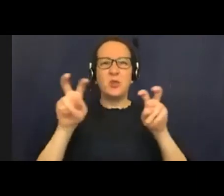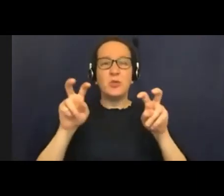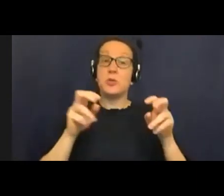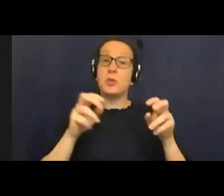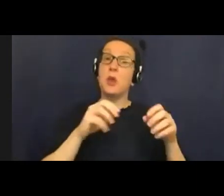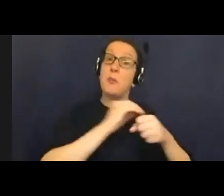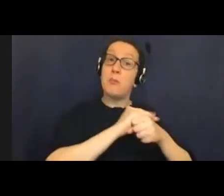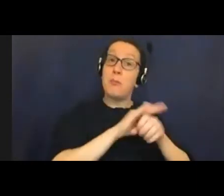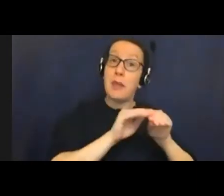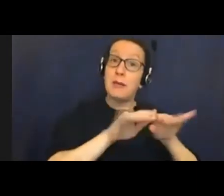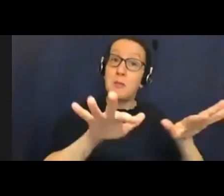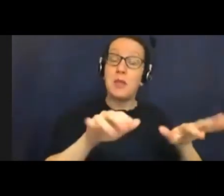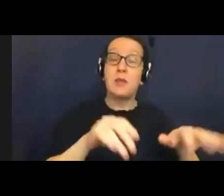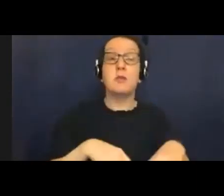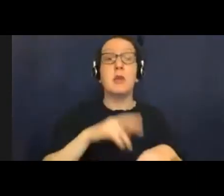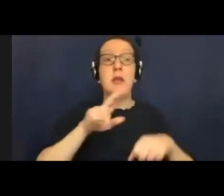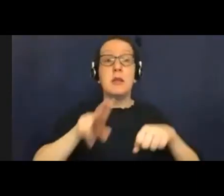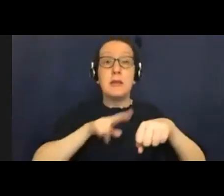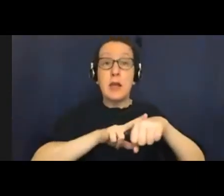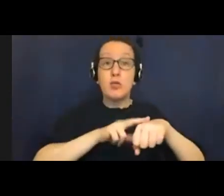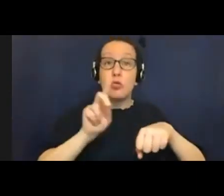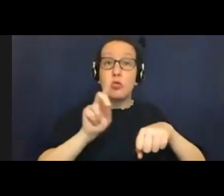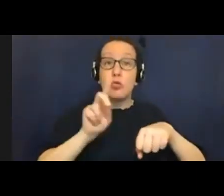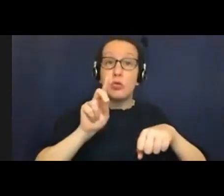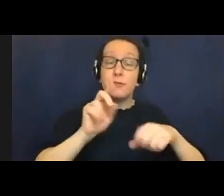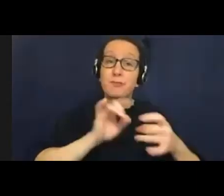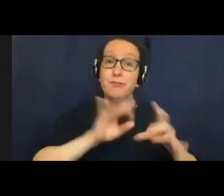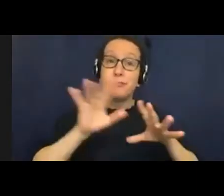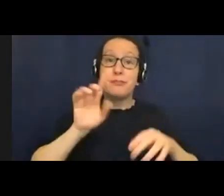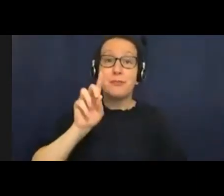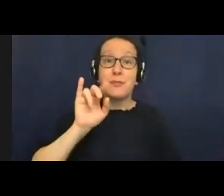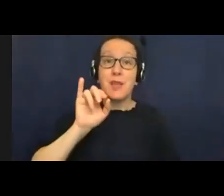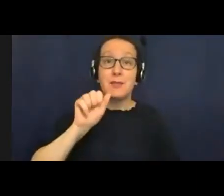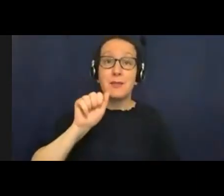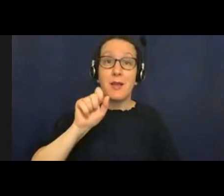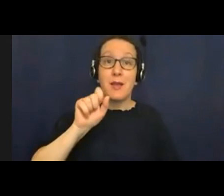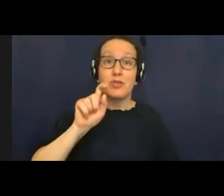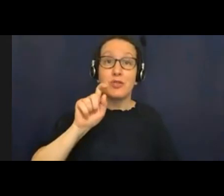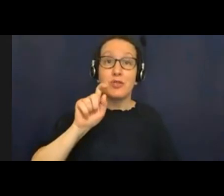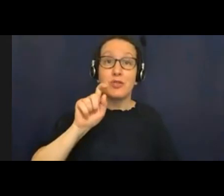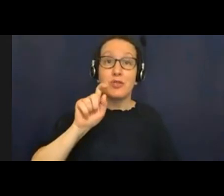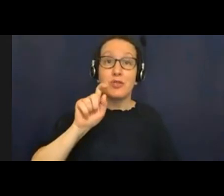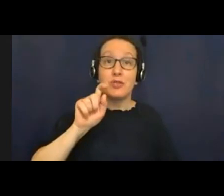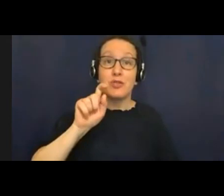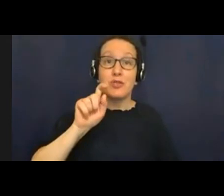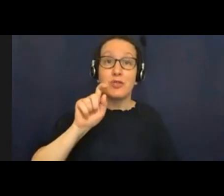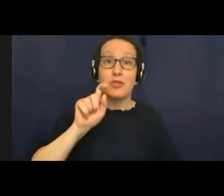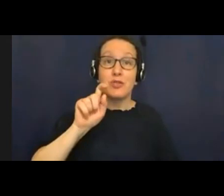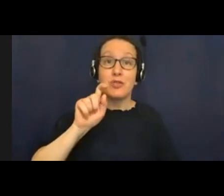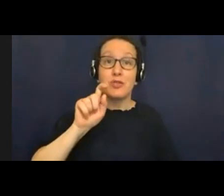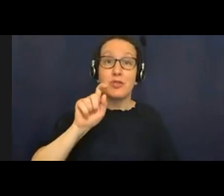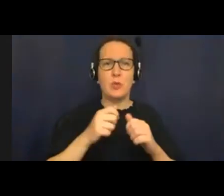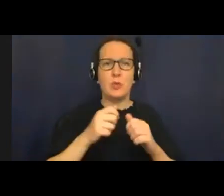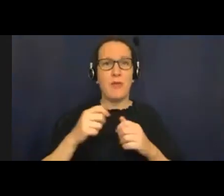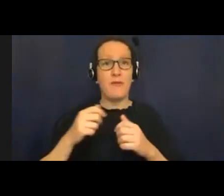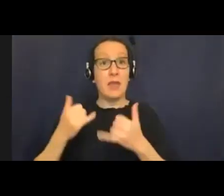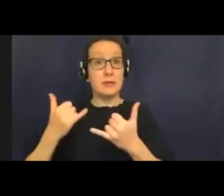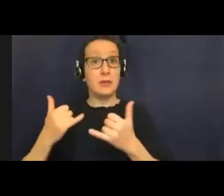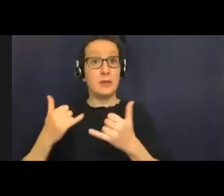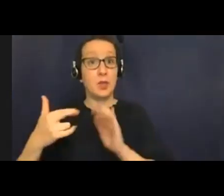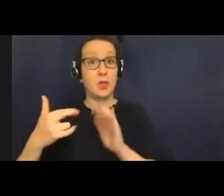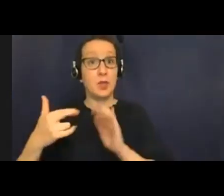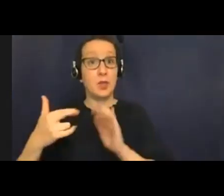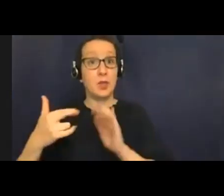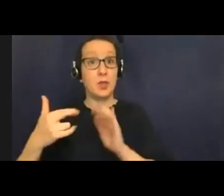instance. So the challenge is how to adapt the existing rule, or how to let's